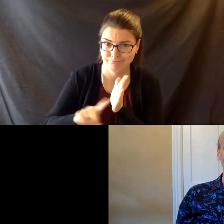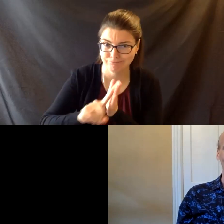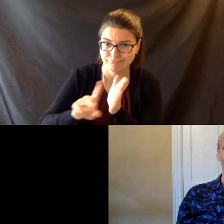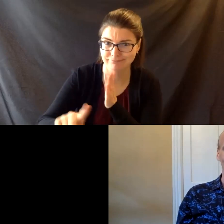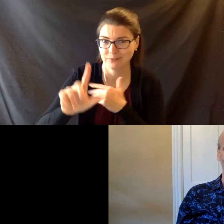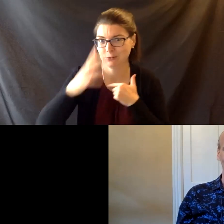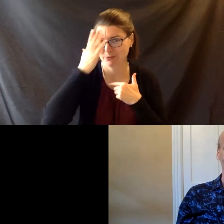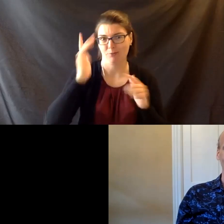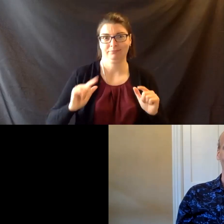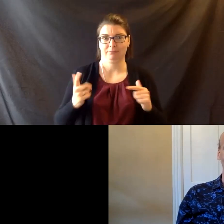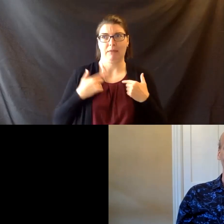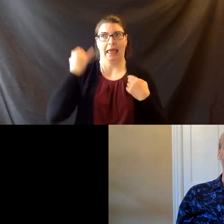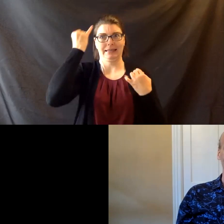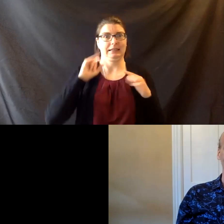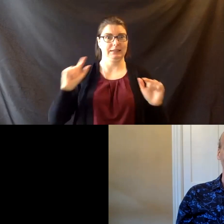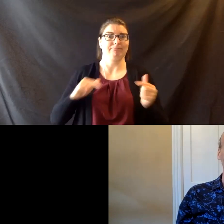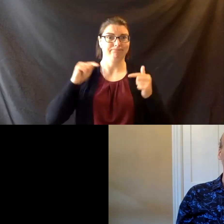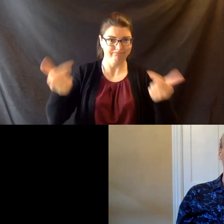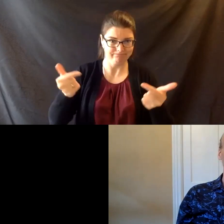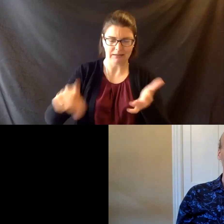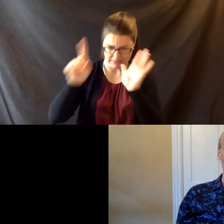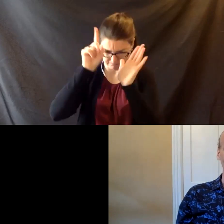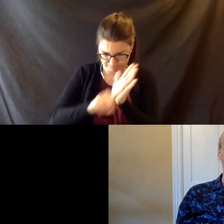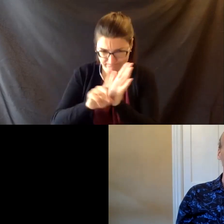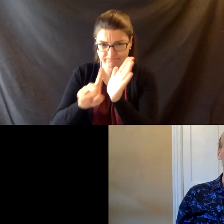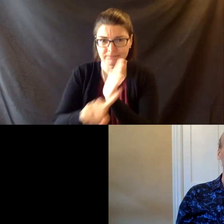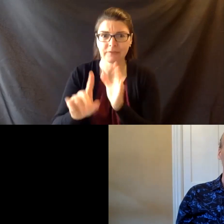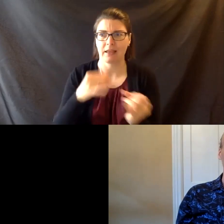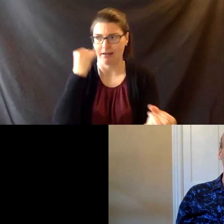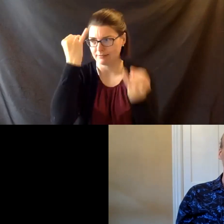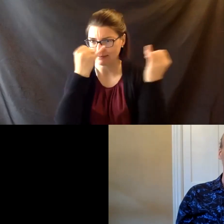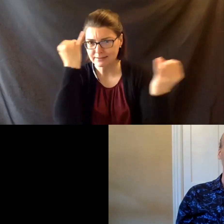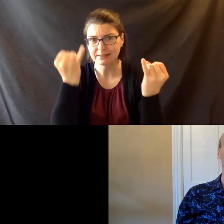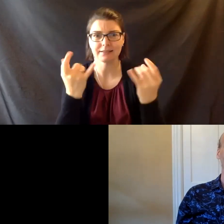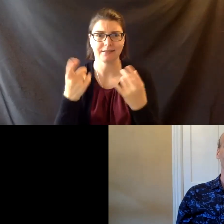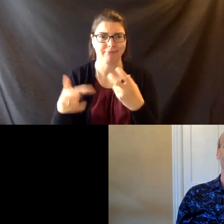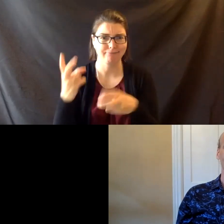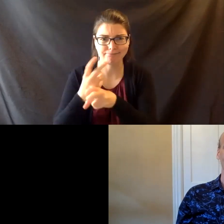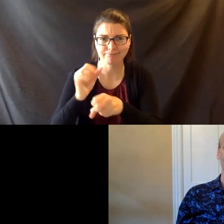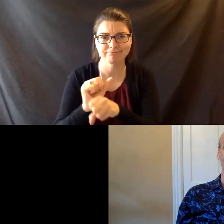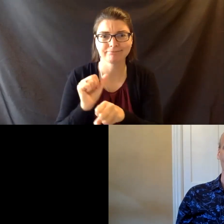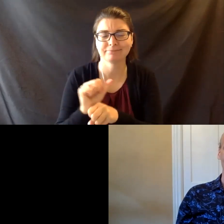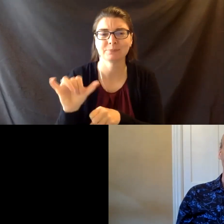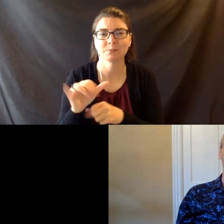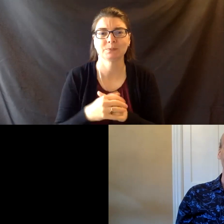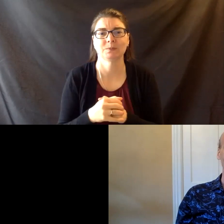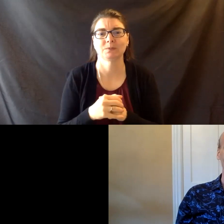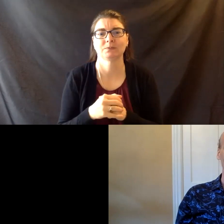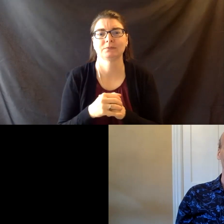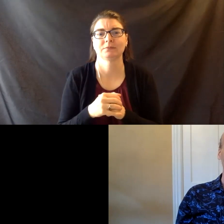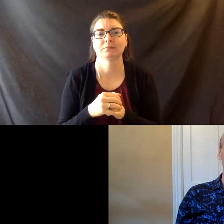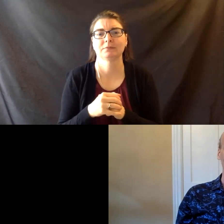know, and they've come up with so many ideas and worked so hard and